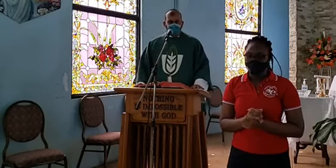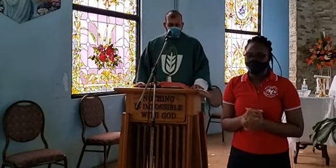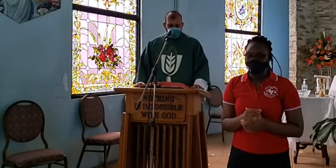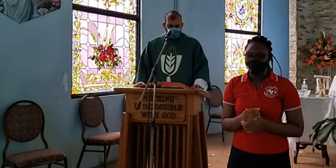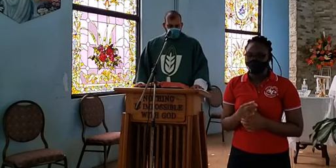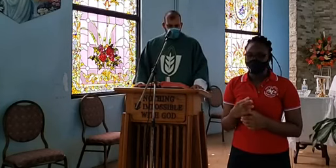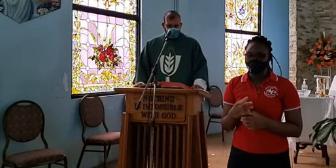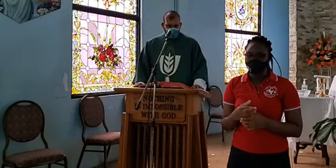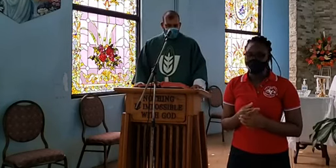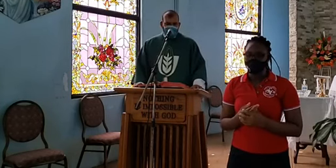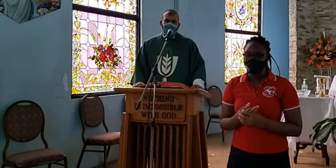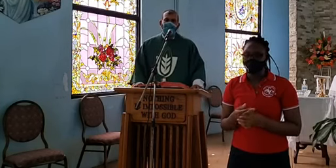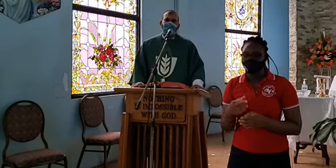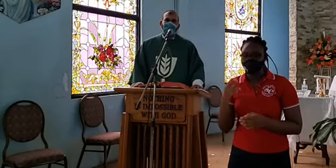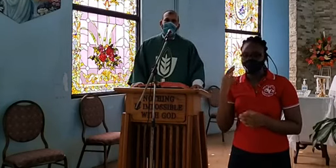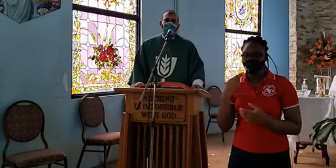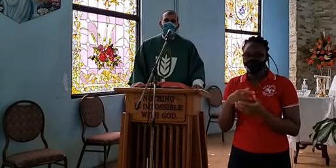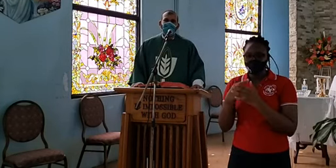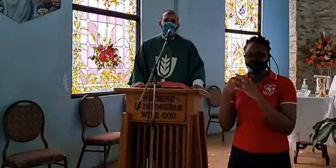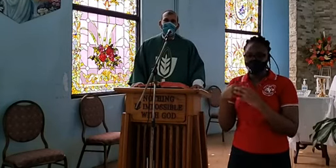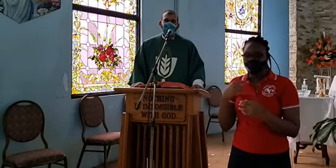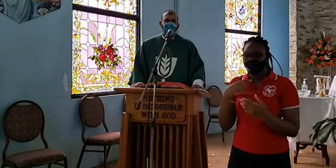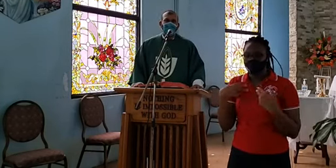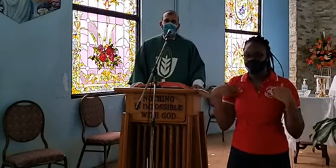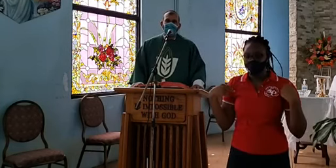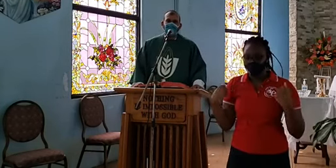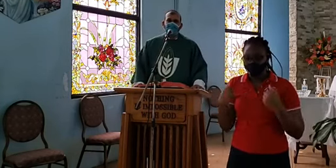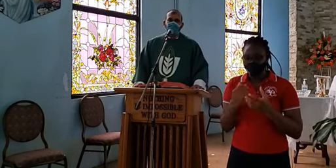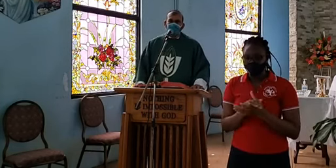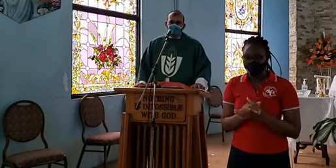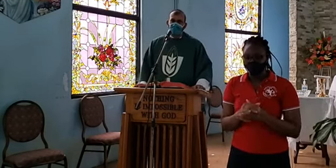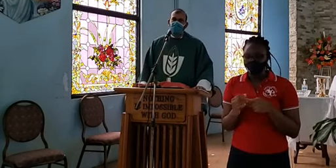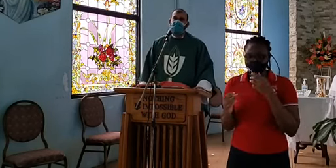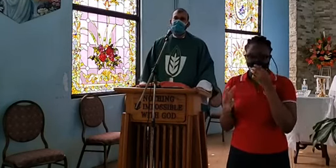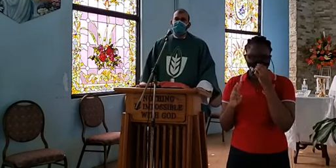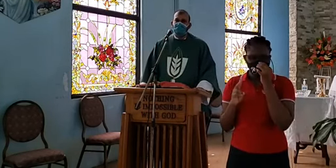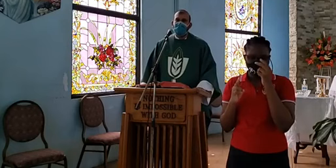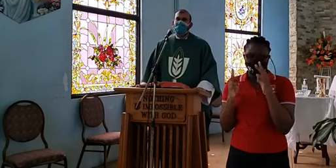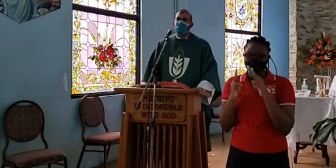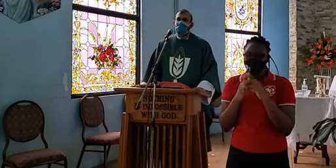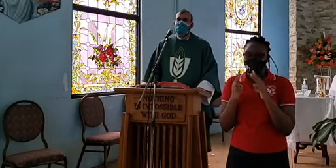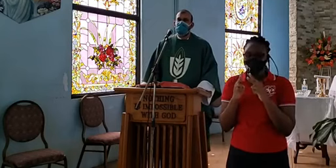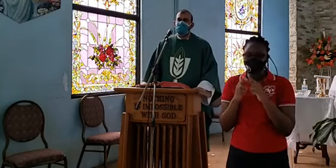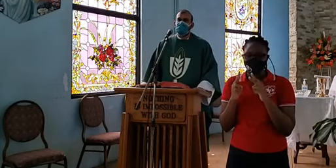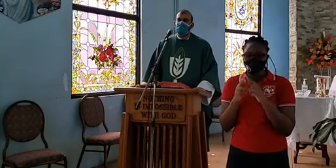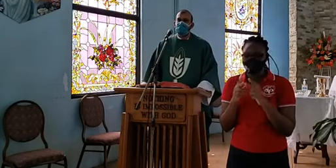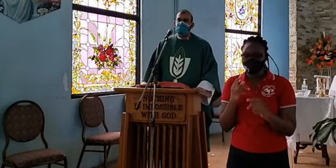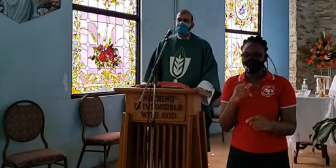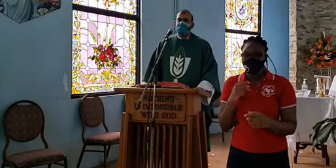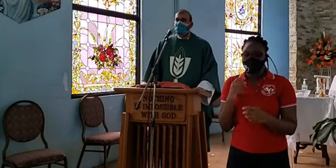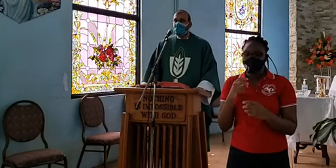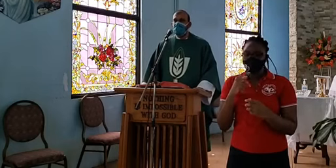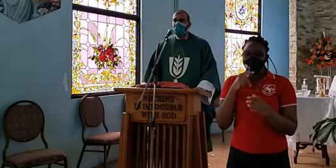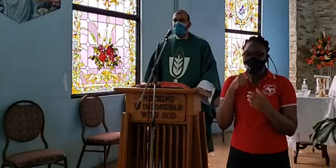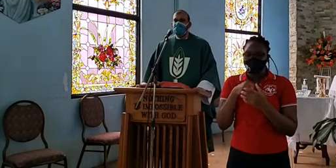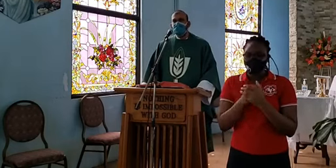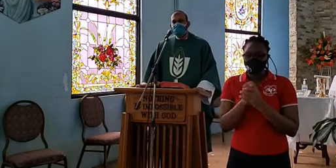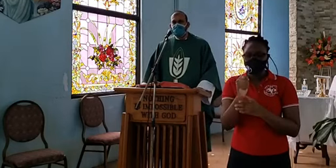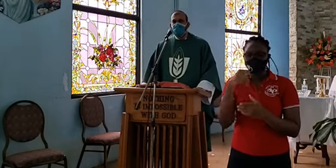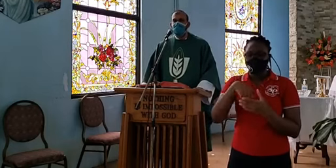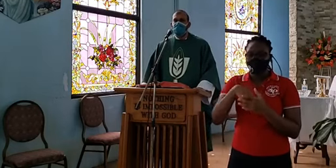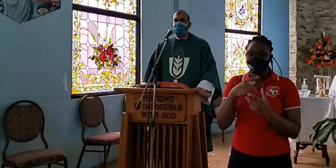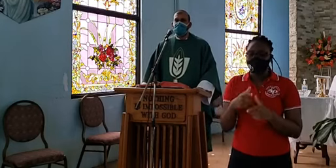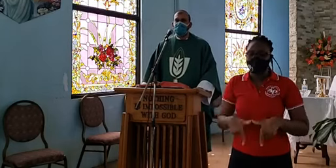The responsorial psalm we have is very crucial in our lives. Why is it